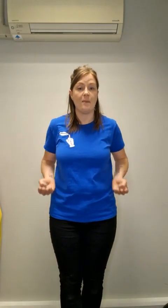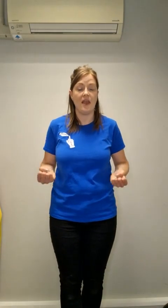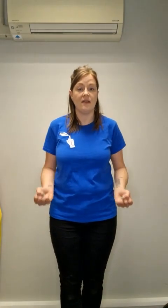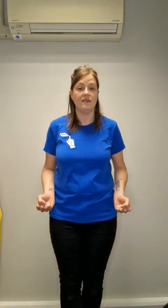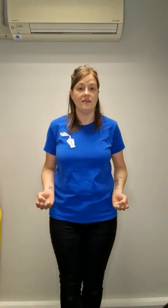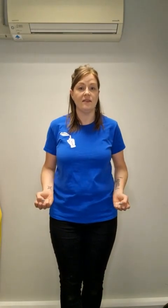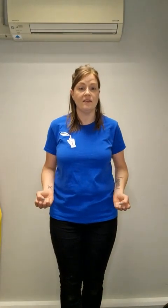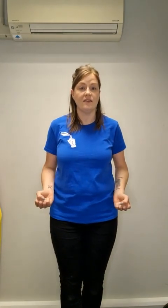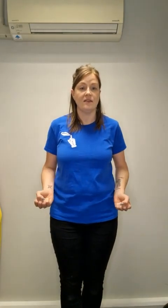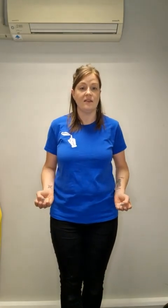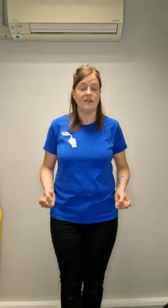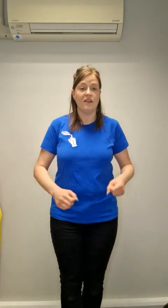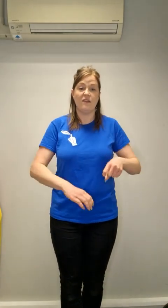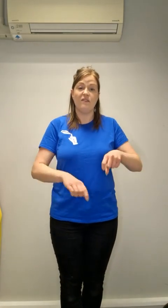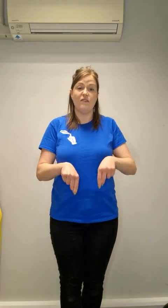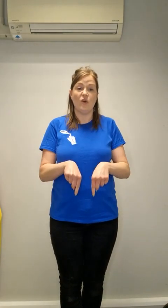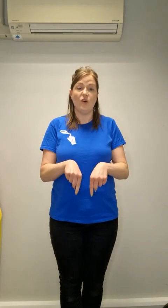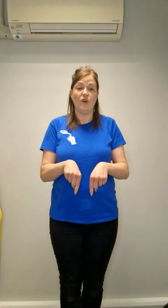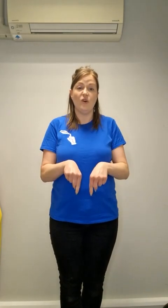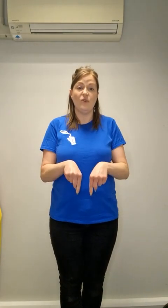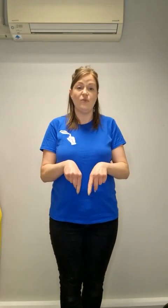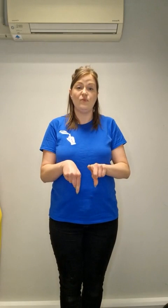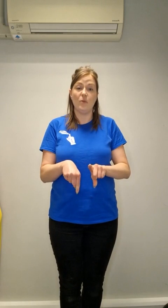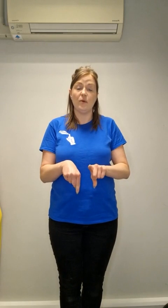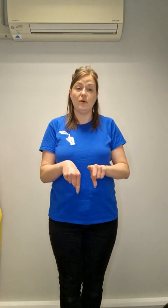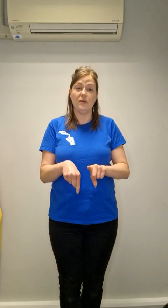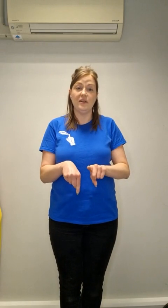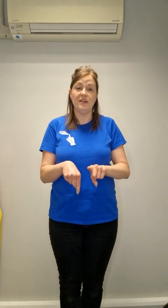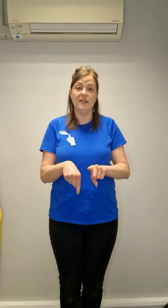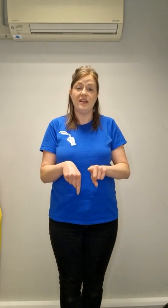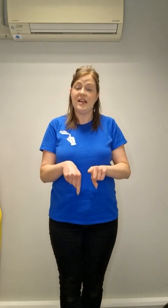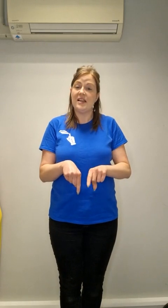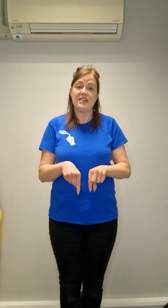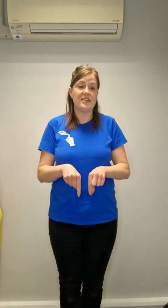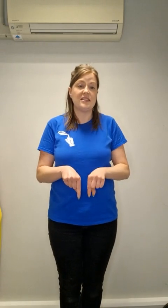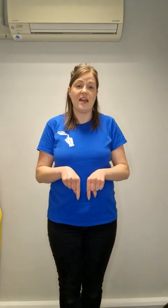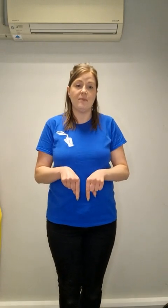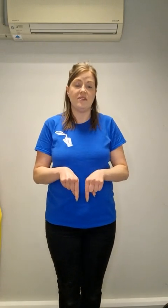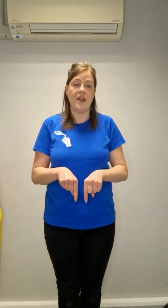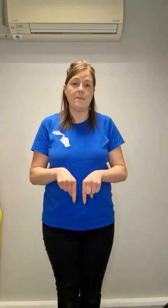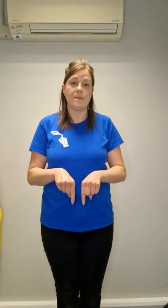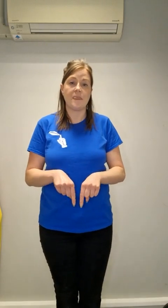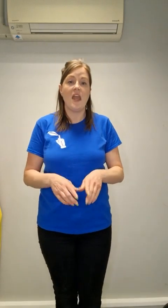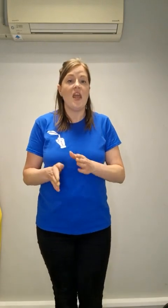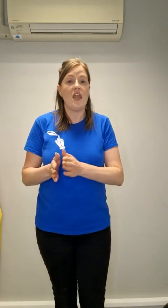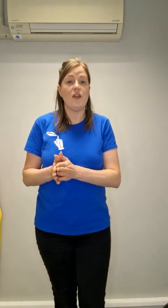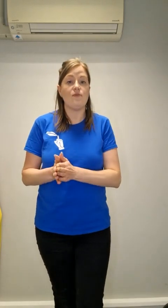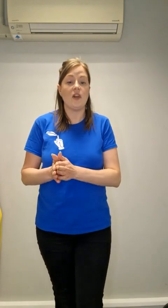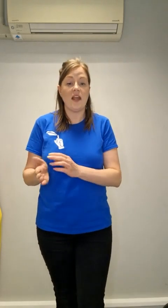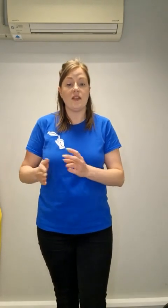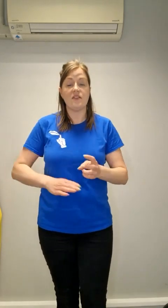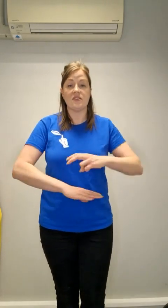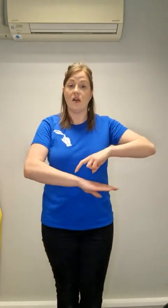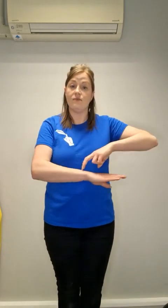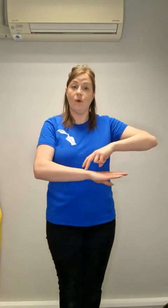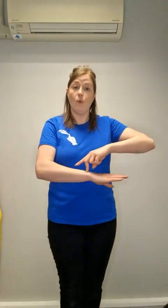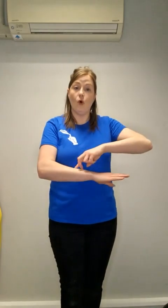skipping. For football, it's the same thing. If, like the sign for